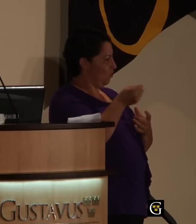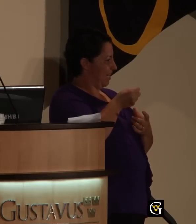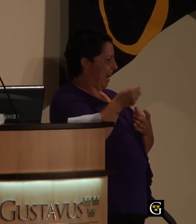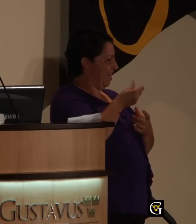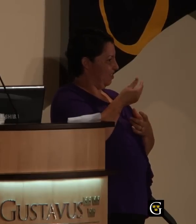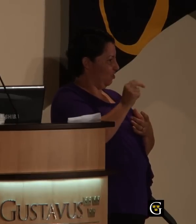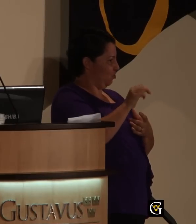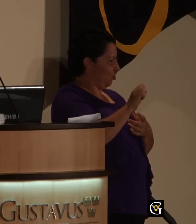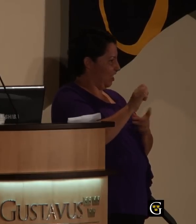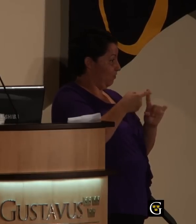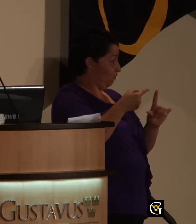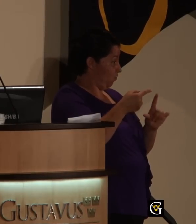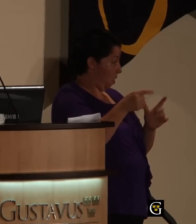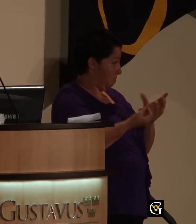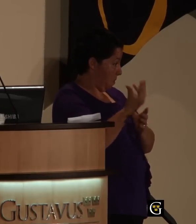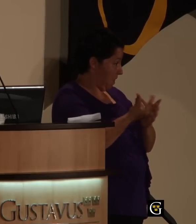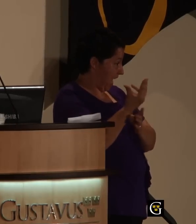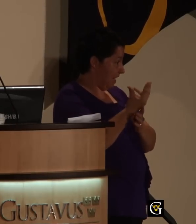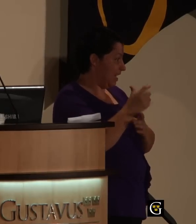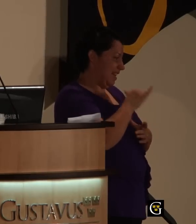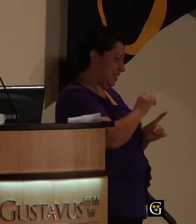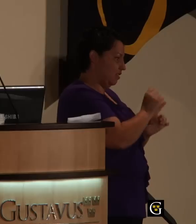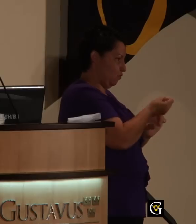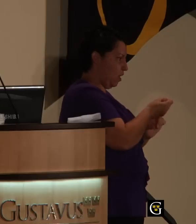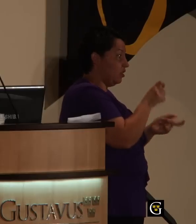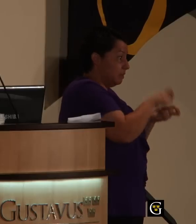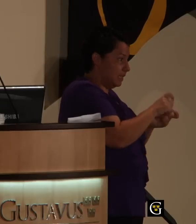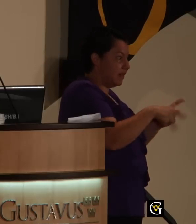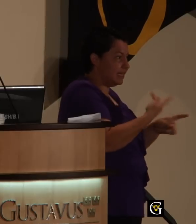this case a particular kind of algae, and you put